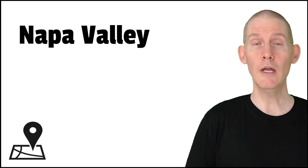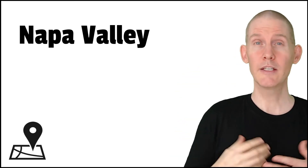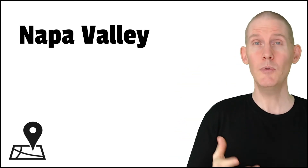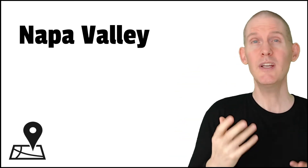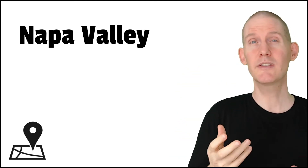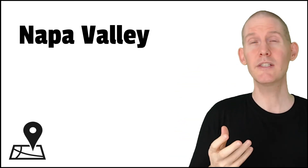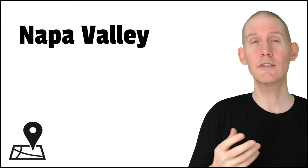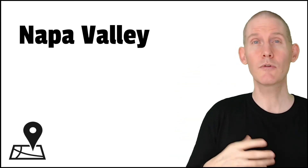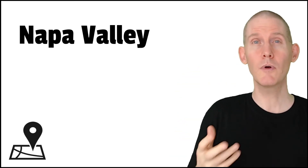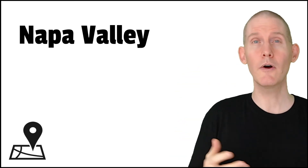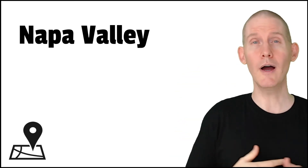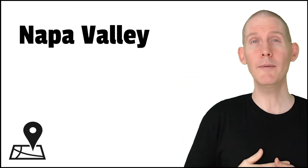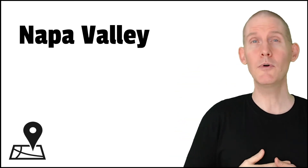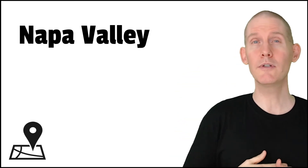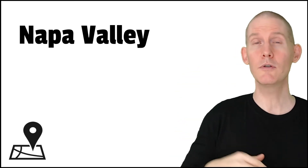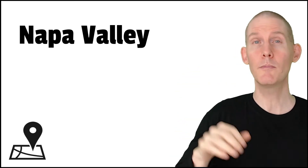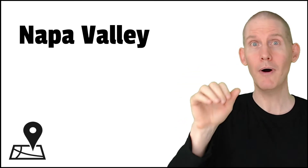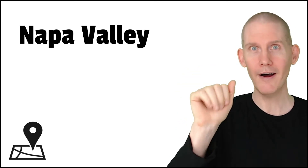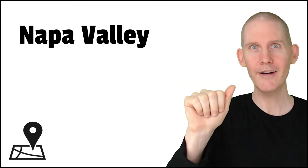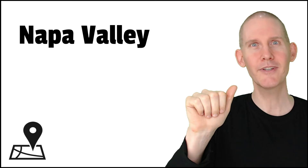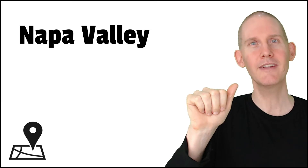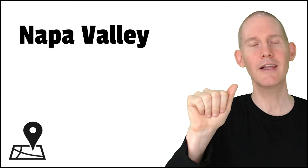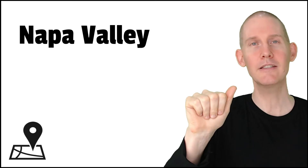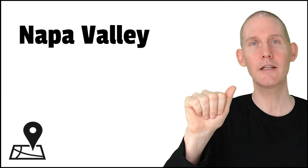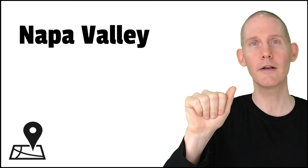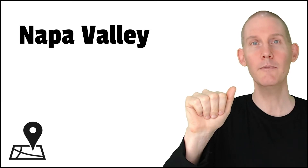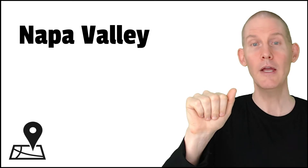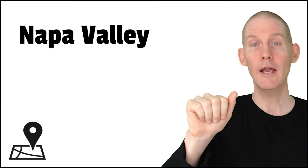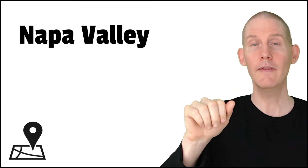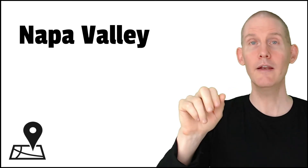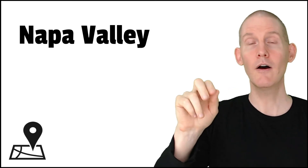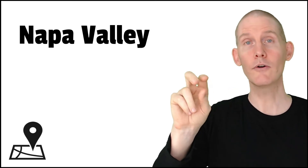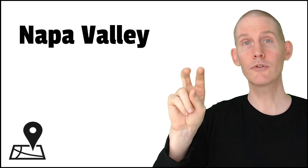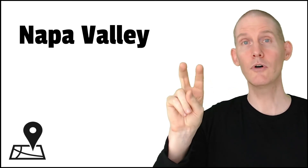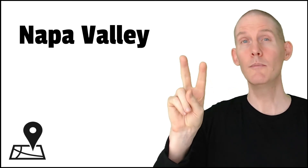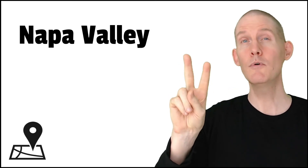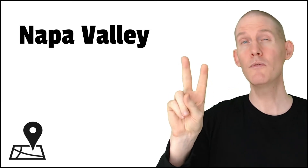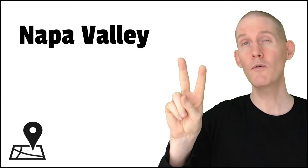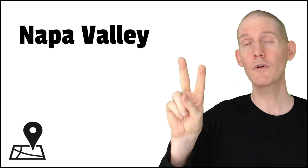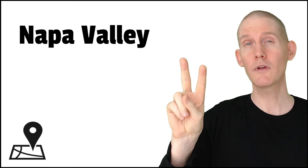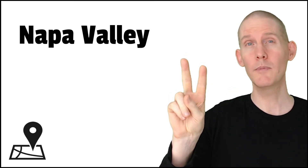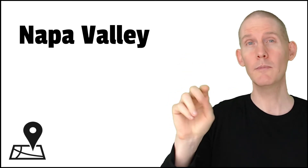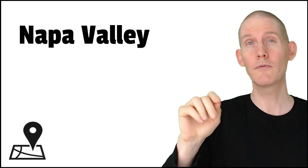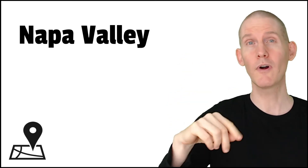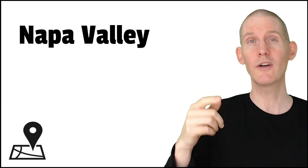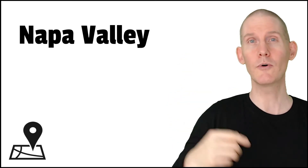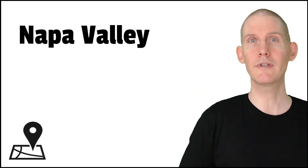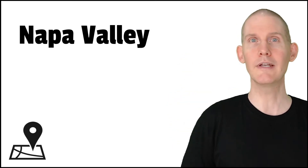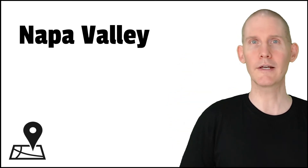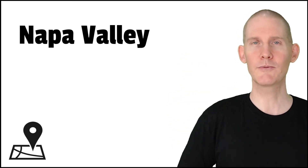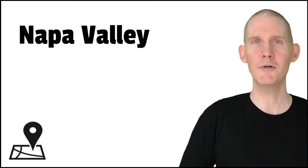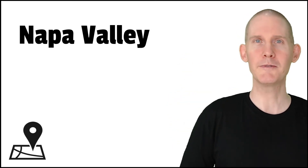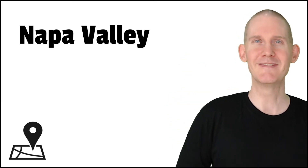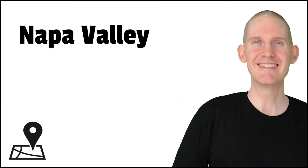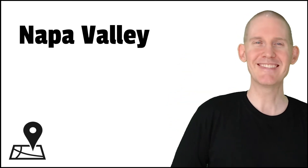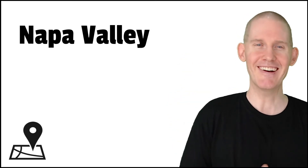be consistent throughout, I'm going to pause on the last letter and then also move over a little bit before I go to the next word. All right,